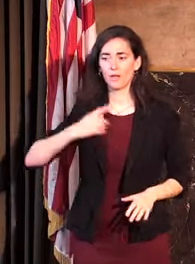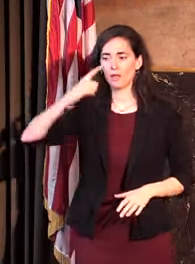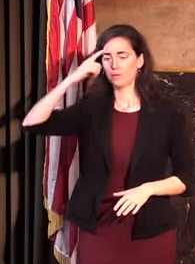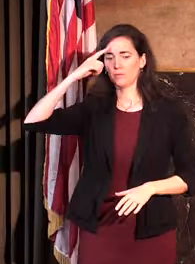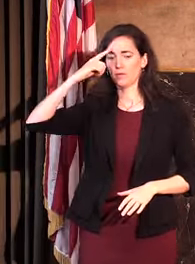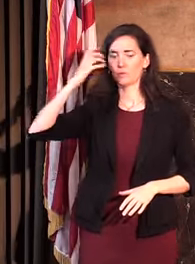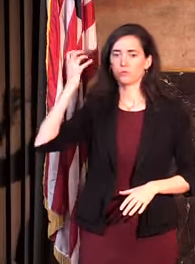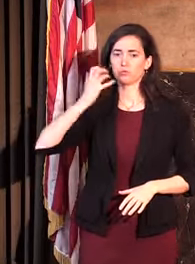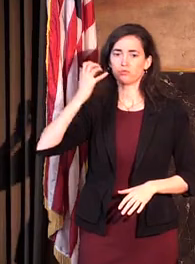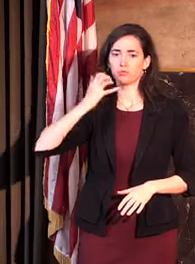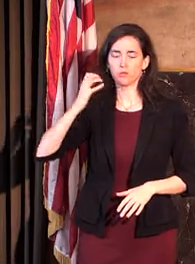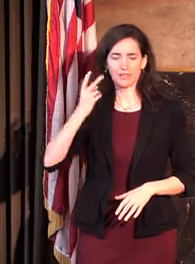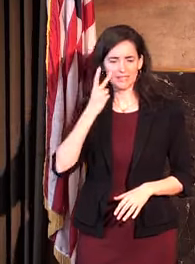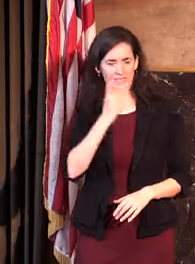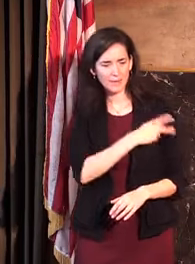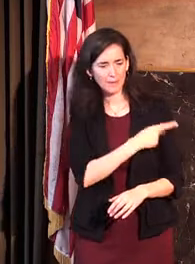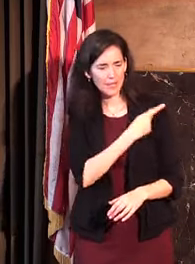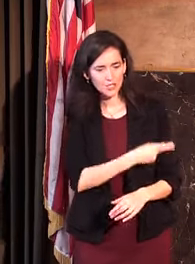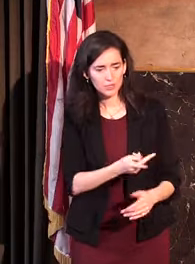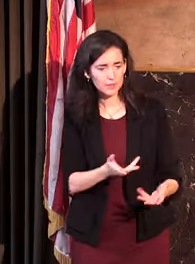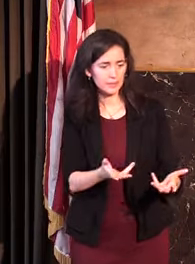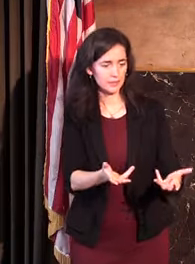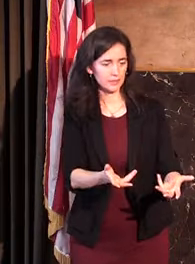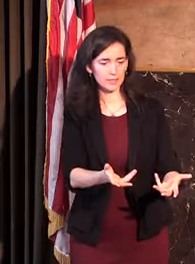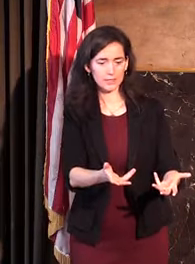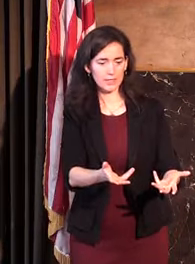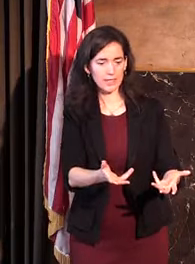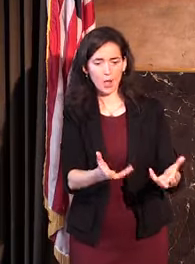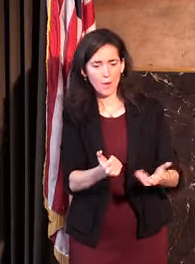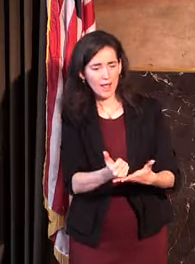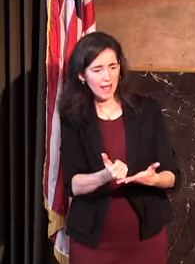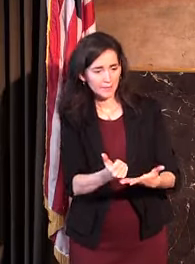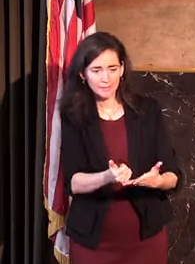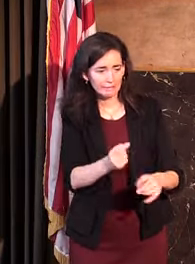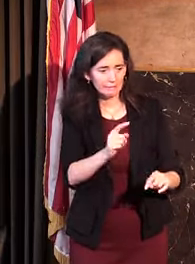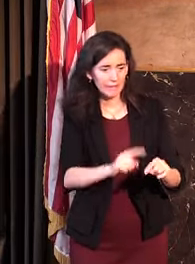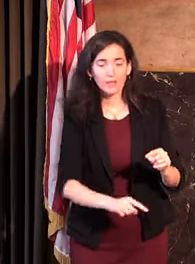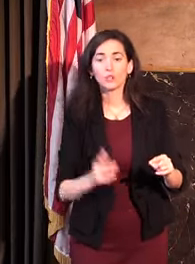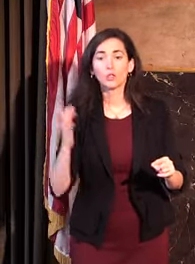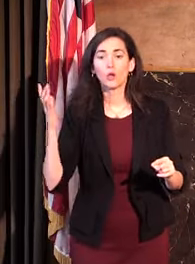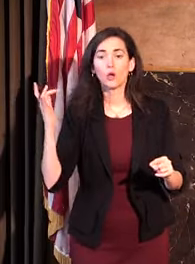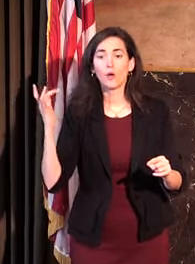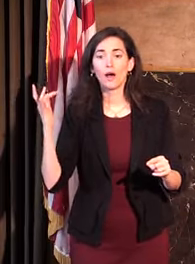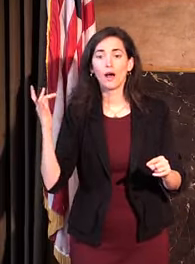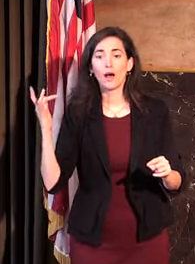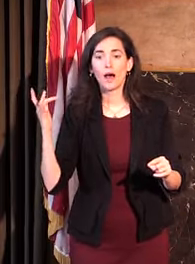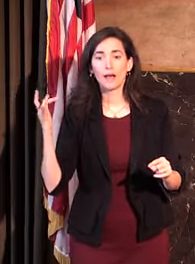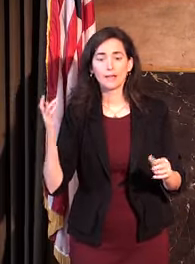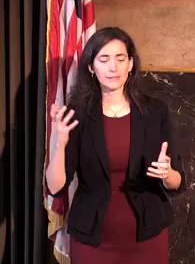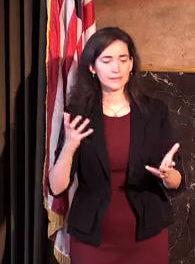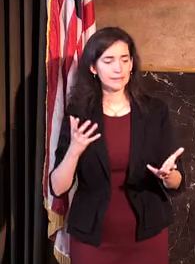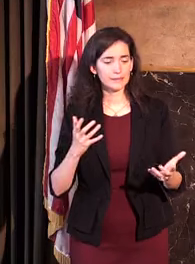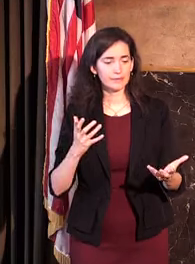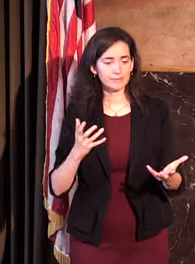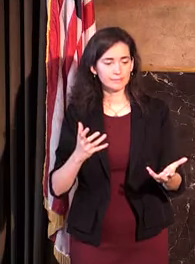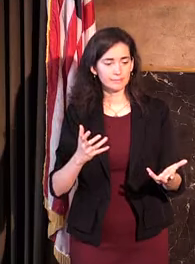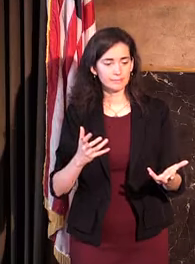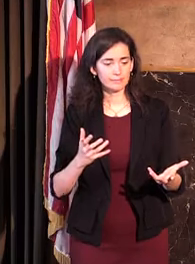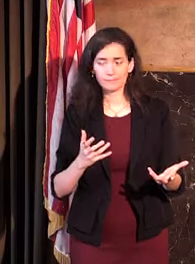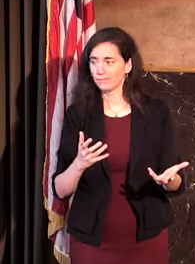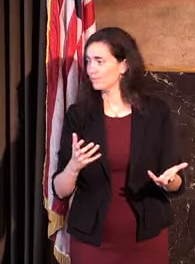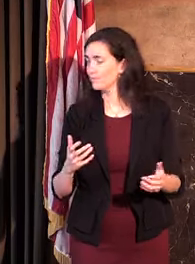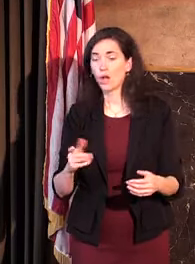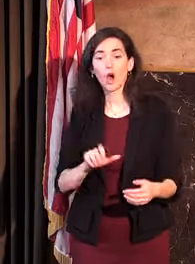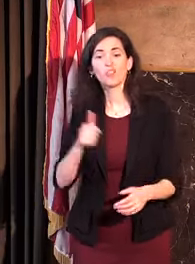patient where you feel like you can't help them. And the reason that you can't help them is because you can't get to them because there's no